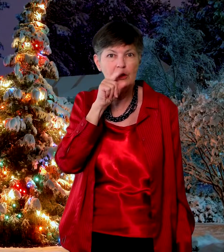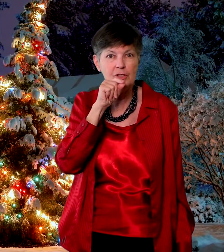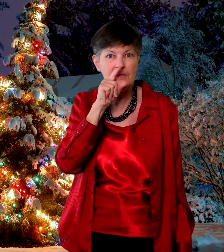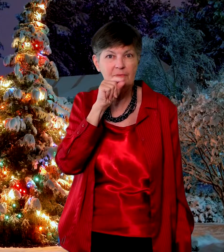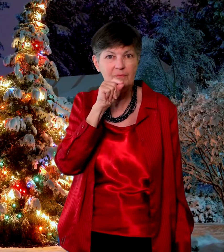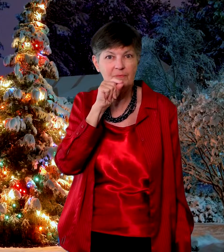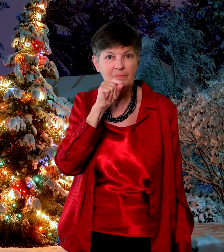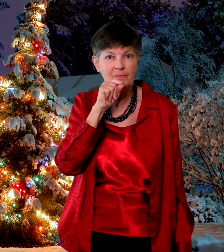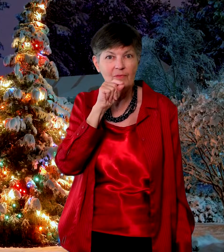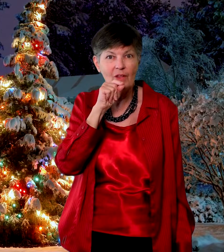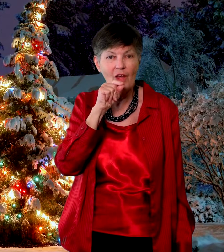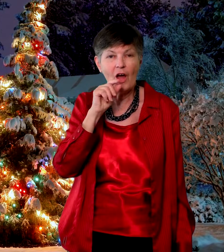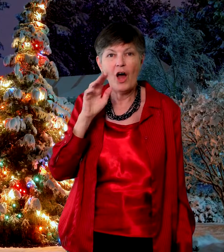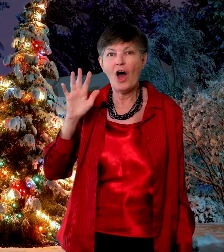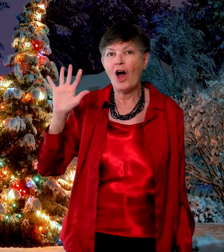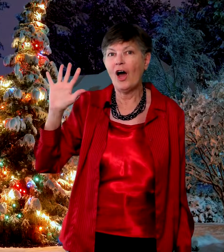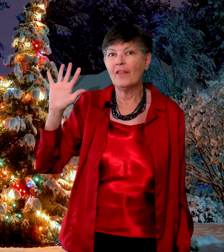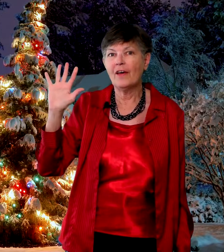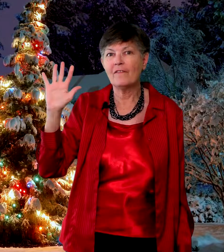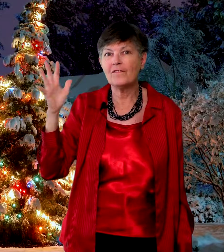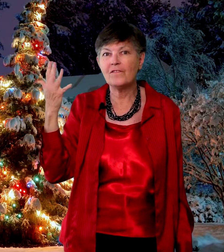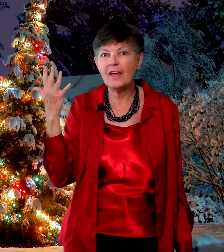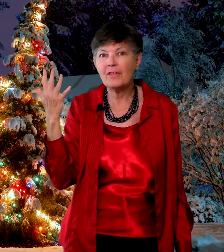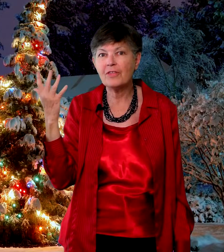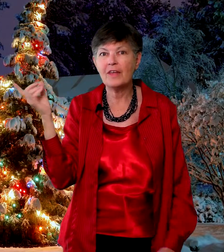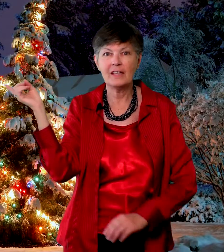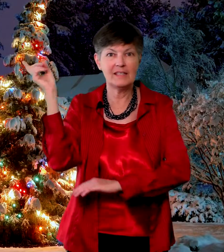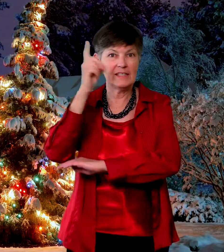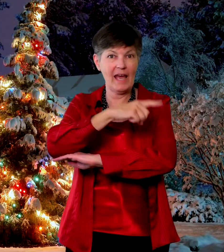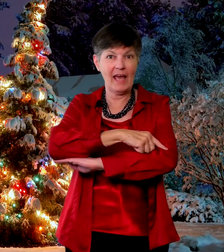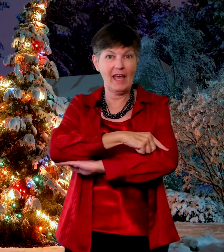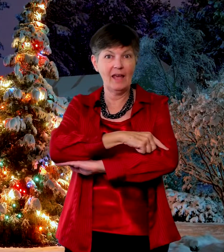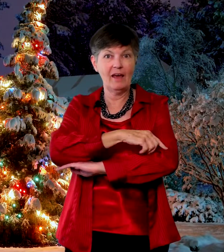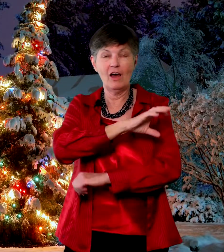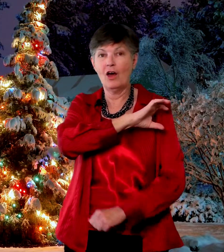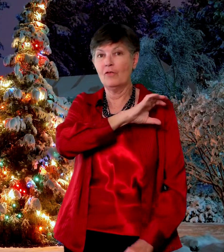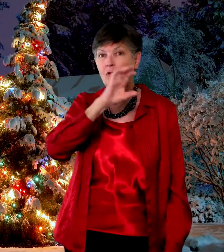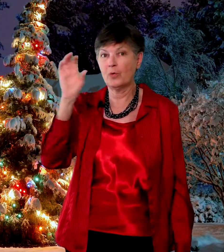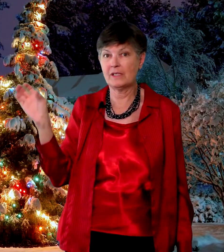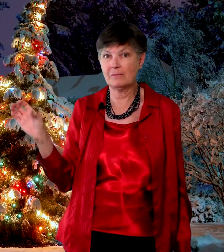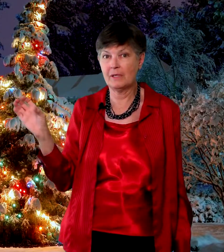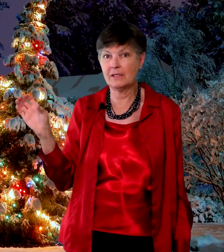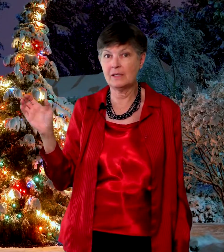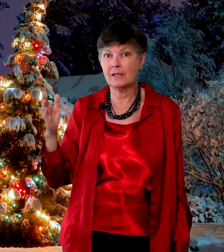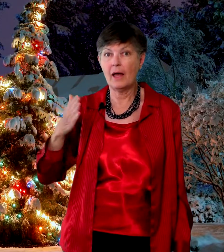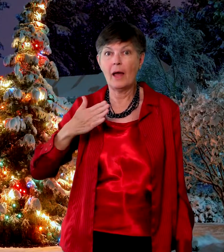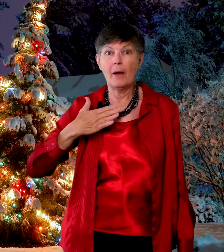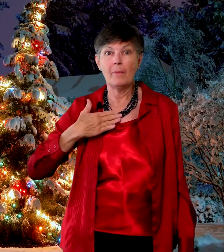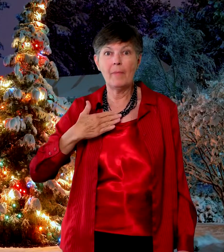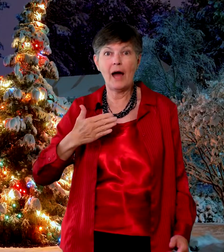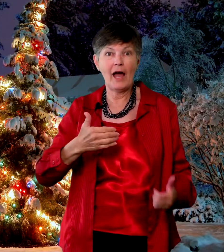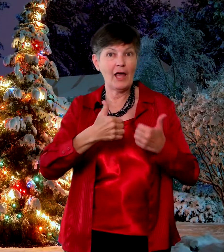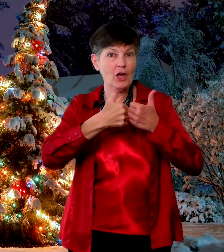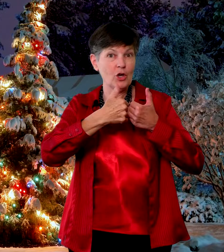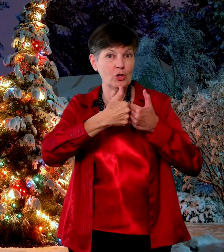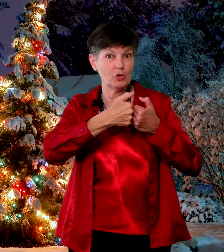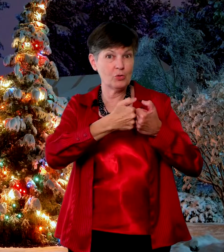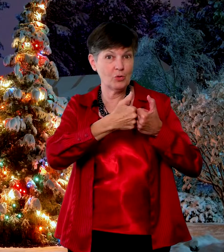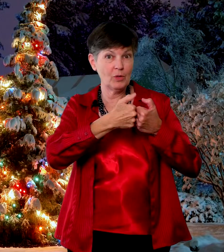birds. On the 5th day of Christmas, my true